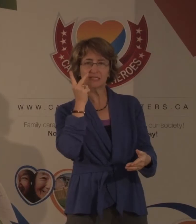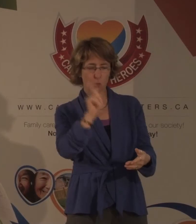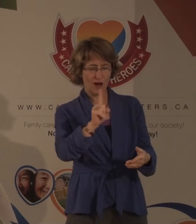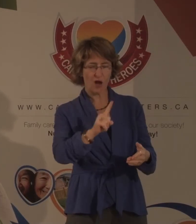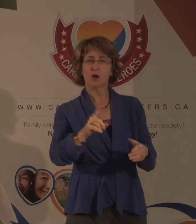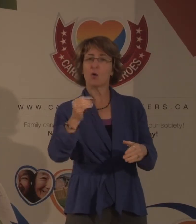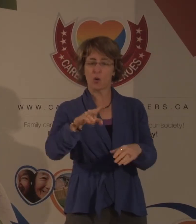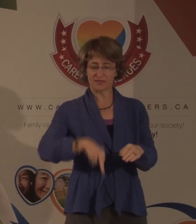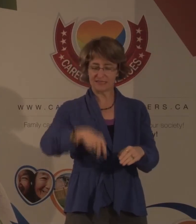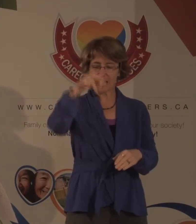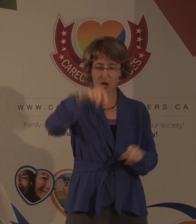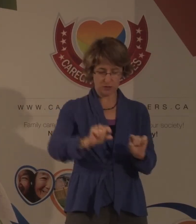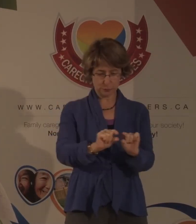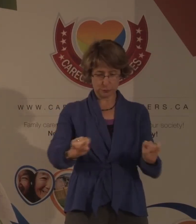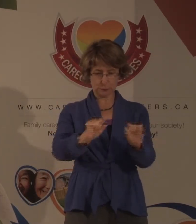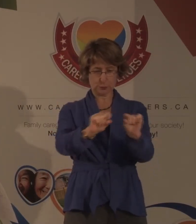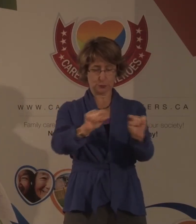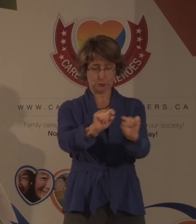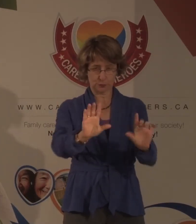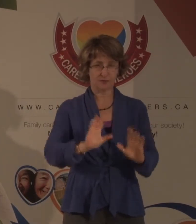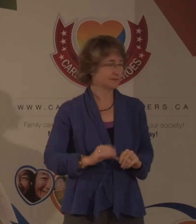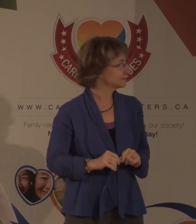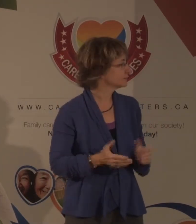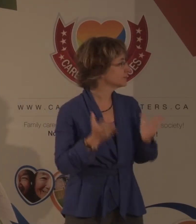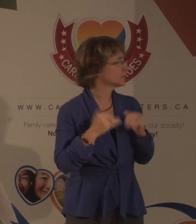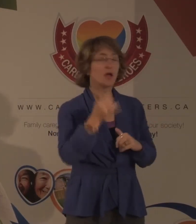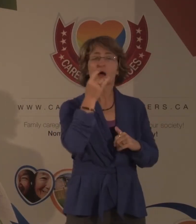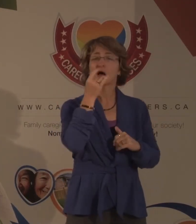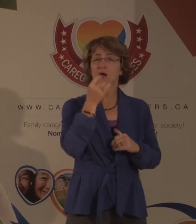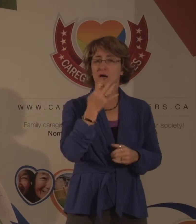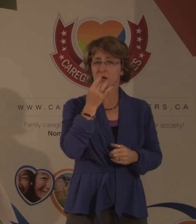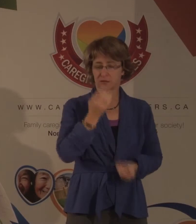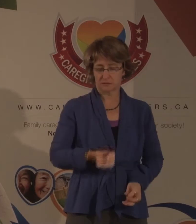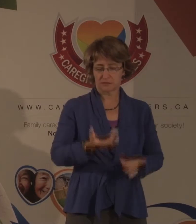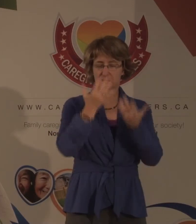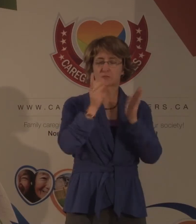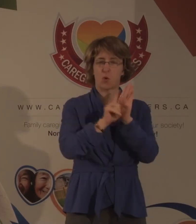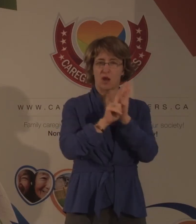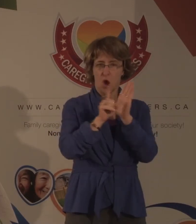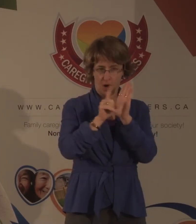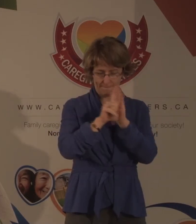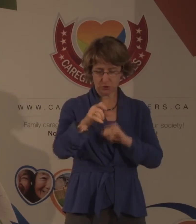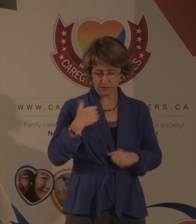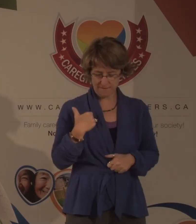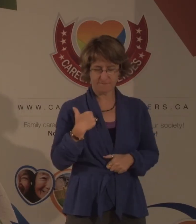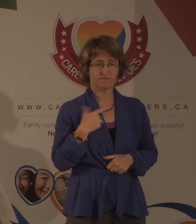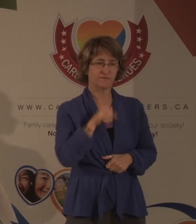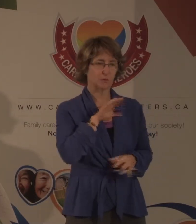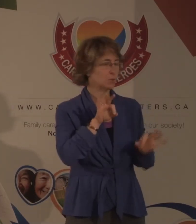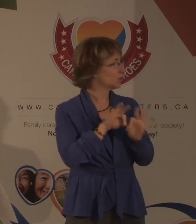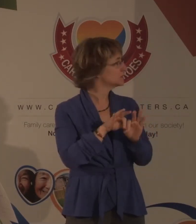of the stair is, because they see that. Have a smoke alarm on each floor. It's really important.